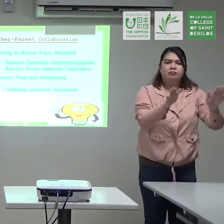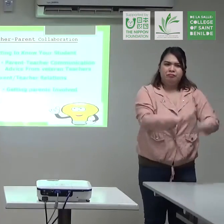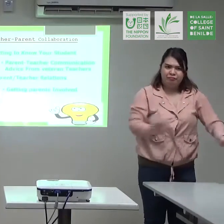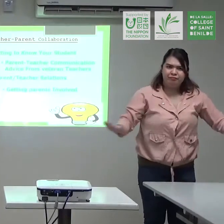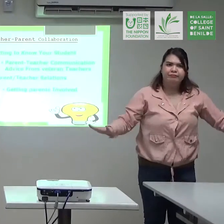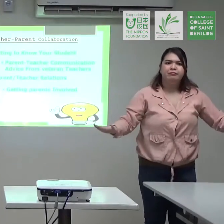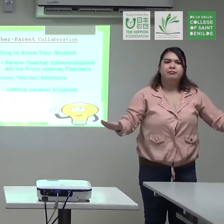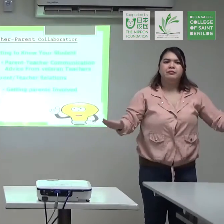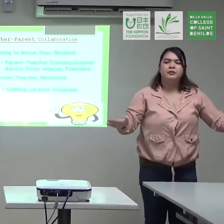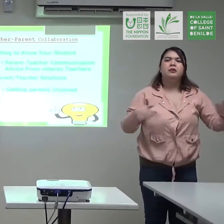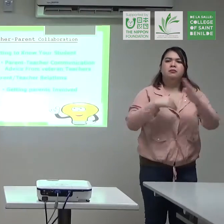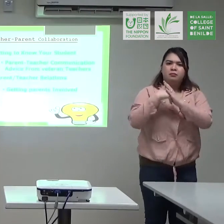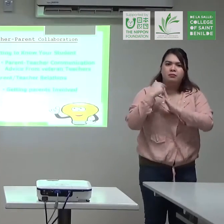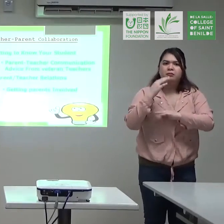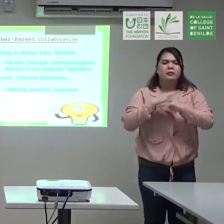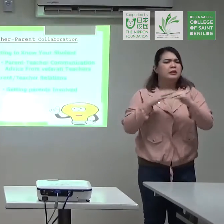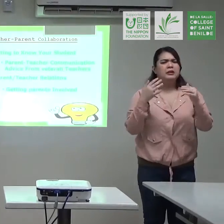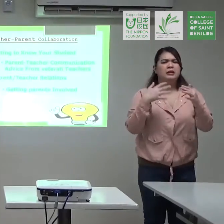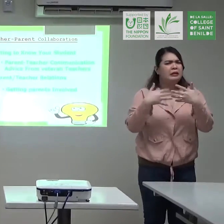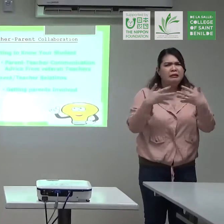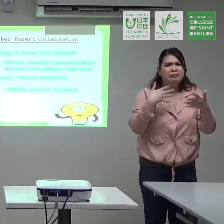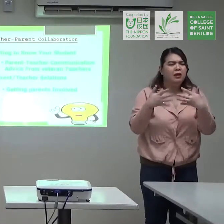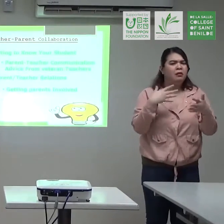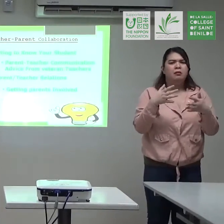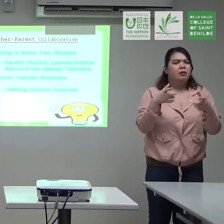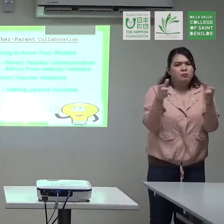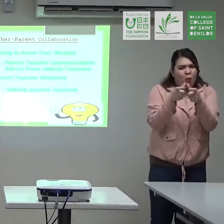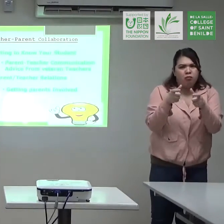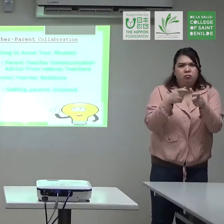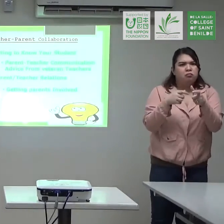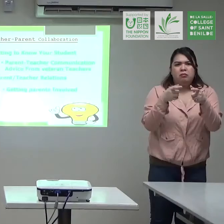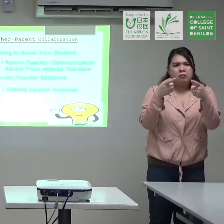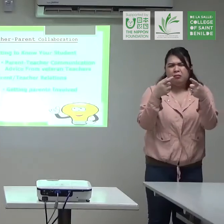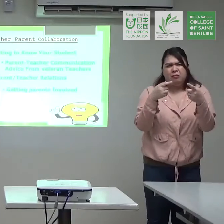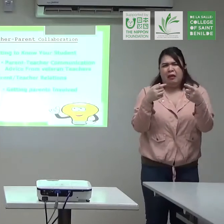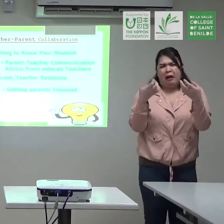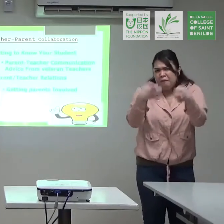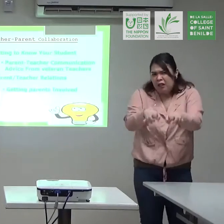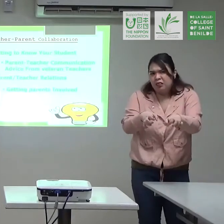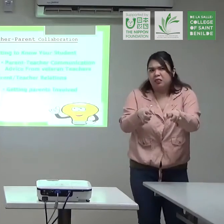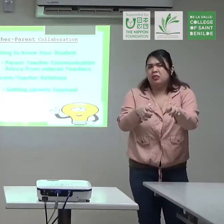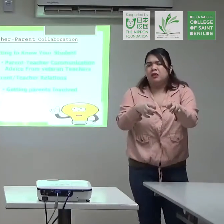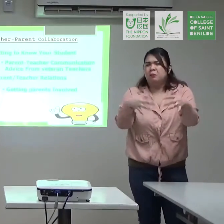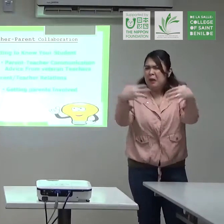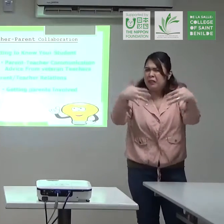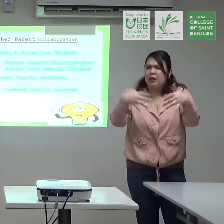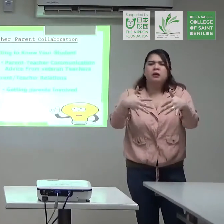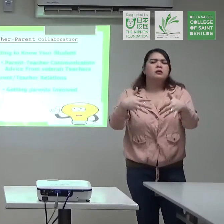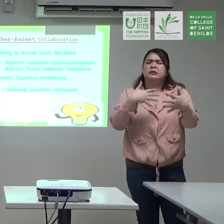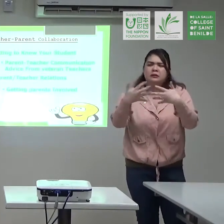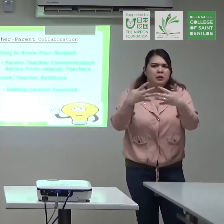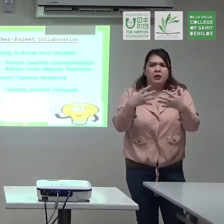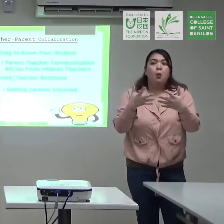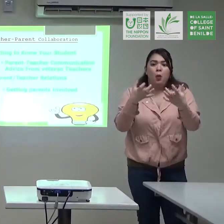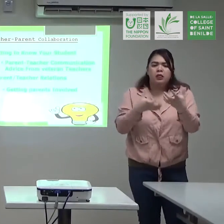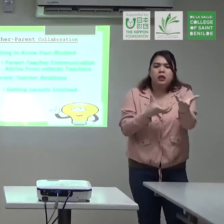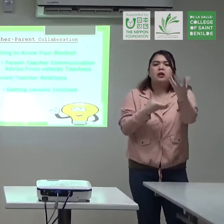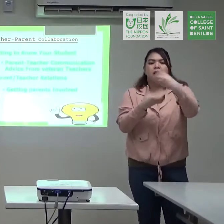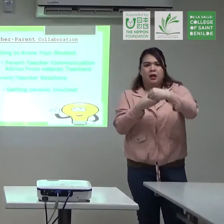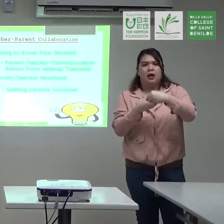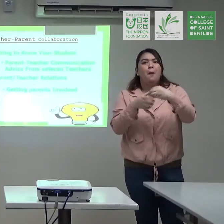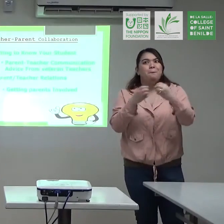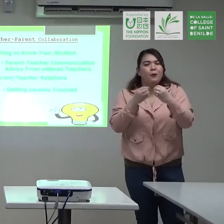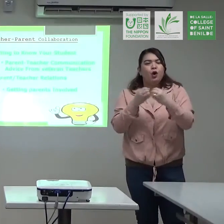way, no matter how small it is, seemingly insignificant, but that's involvement of parents. They love you